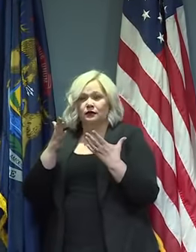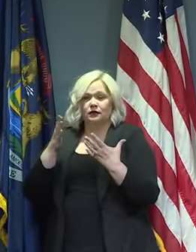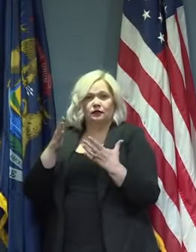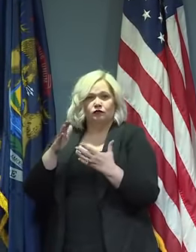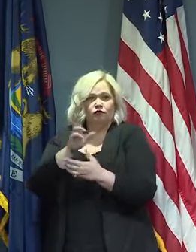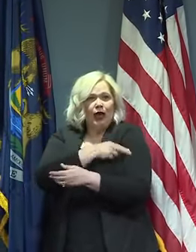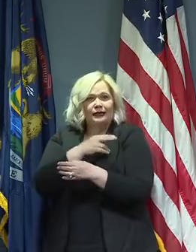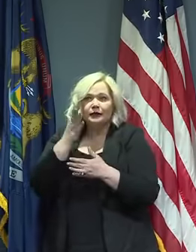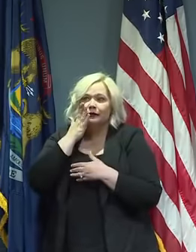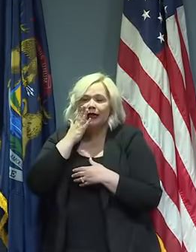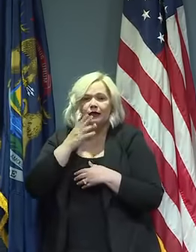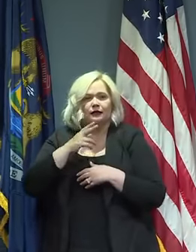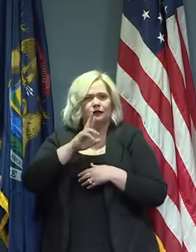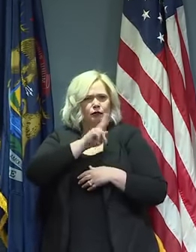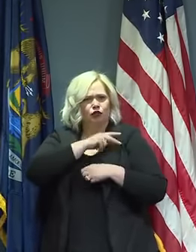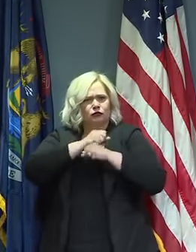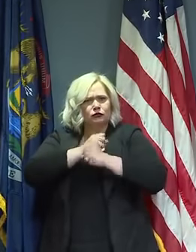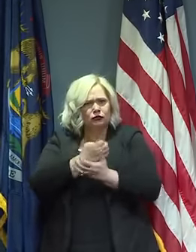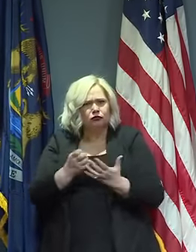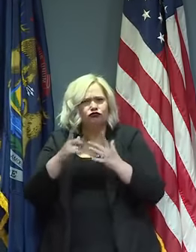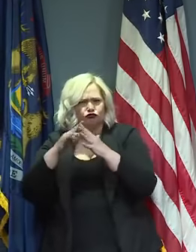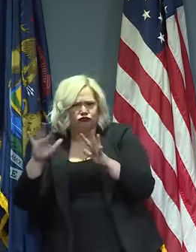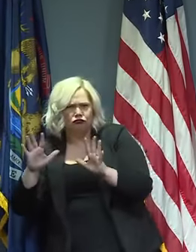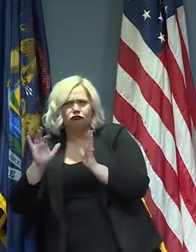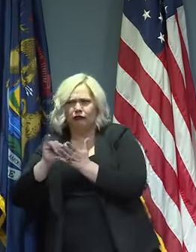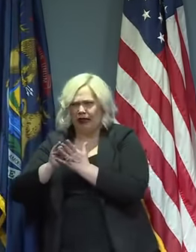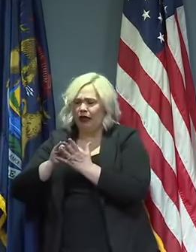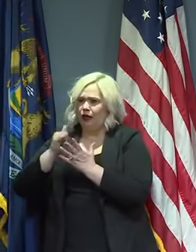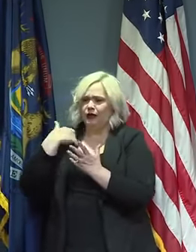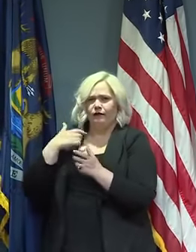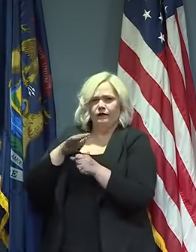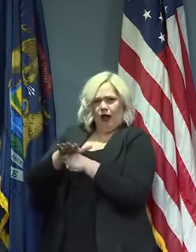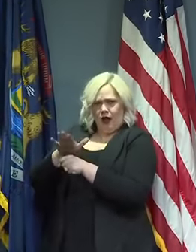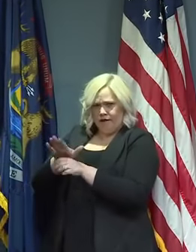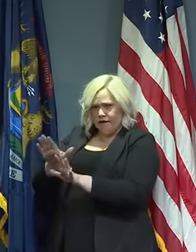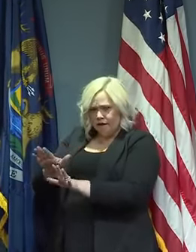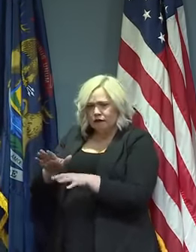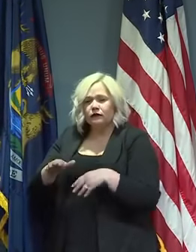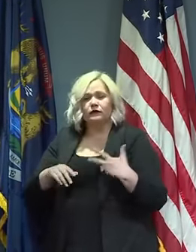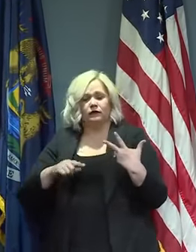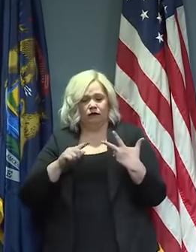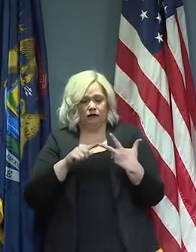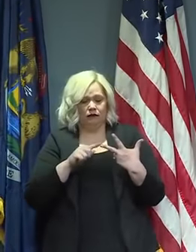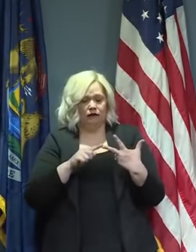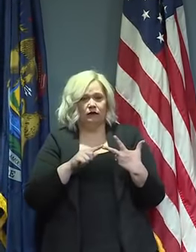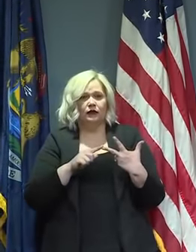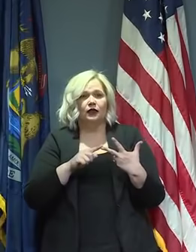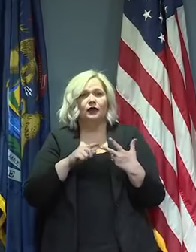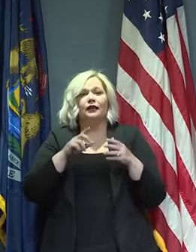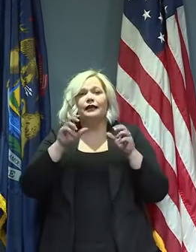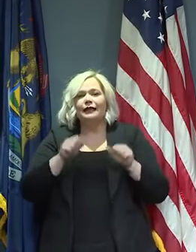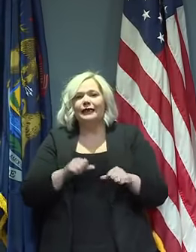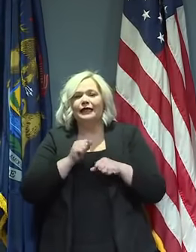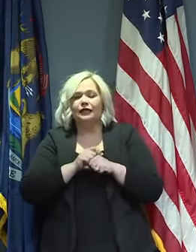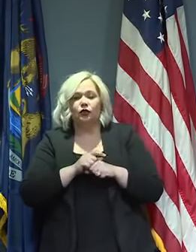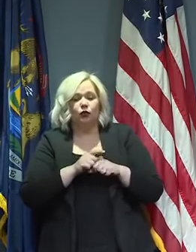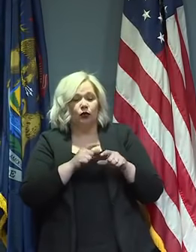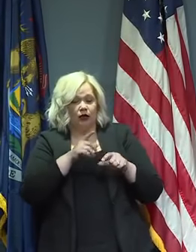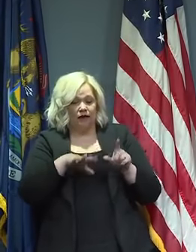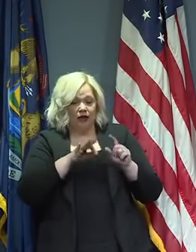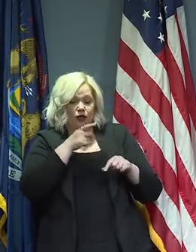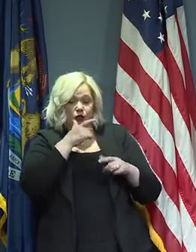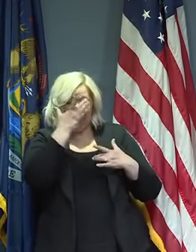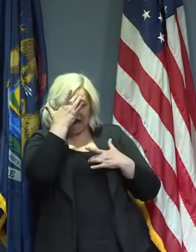beds, PPE, etc. And the third factor we'll look at is our ability to track and isolate contacts with